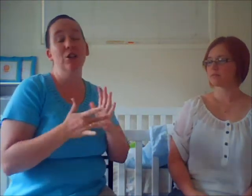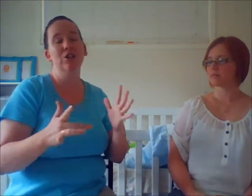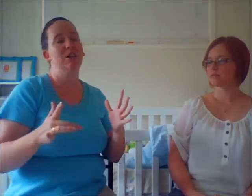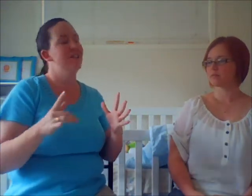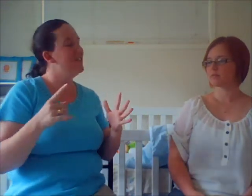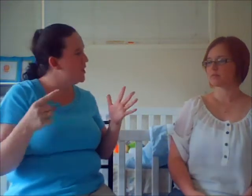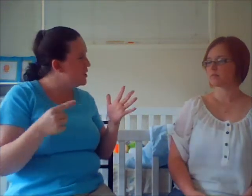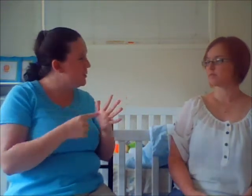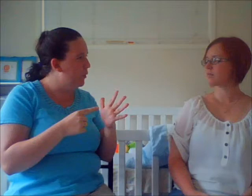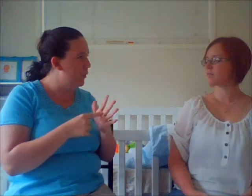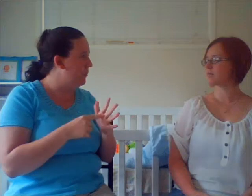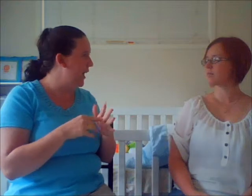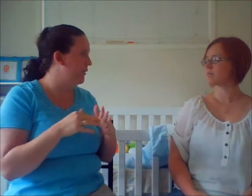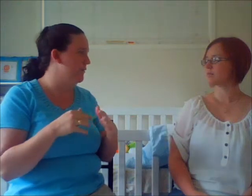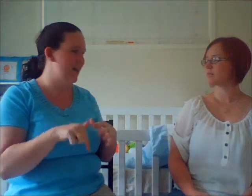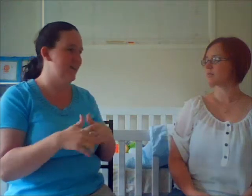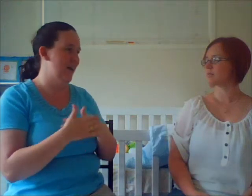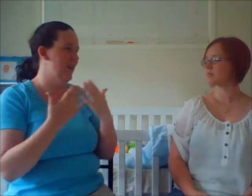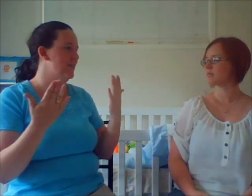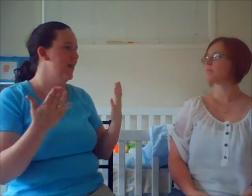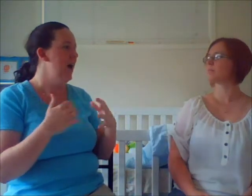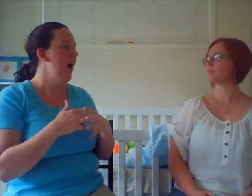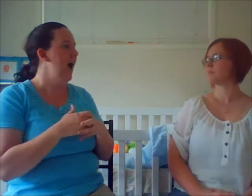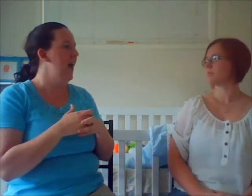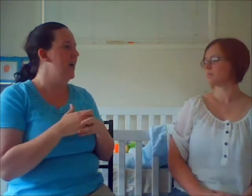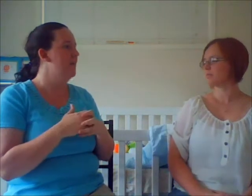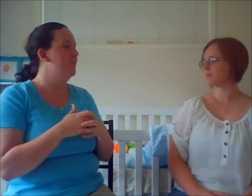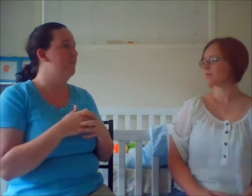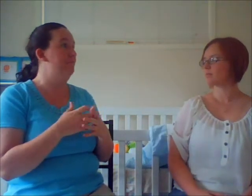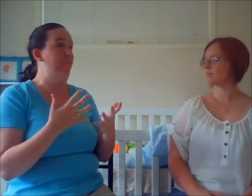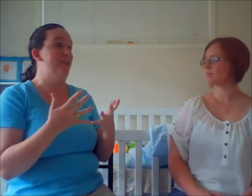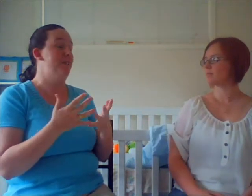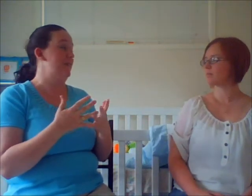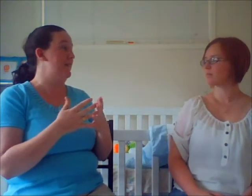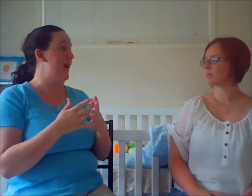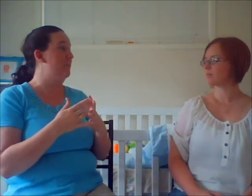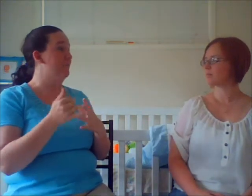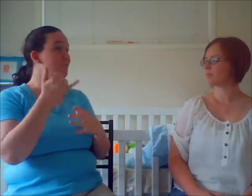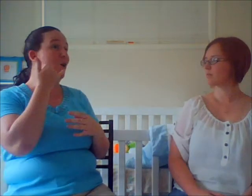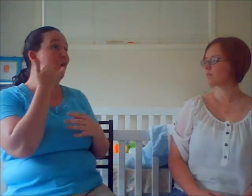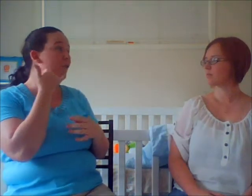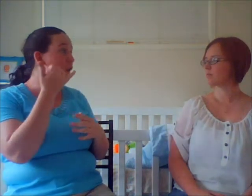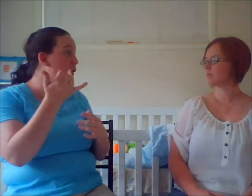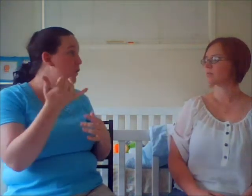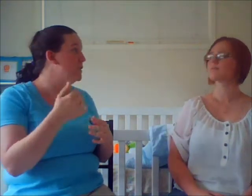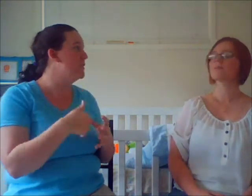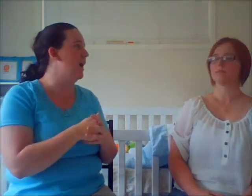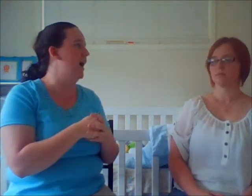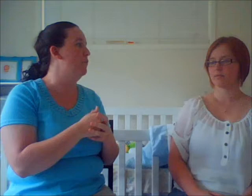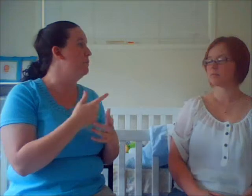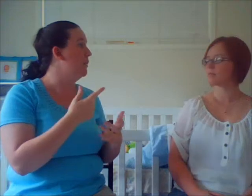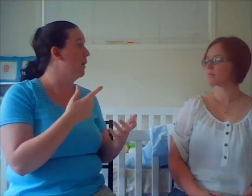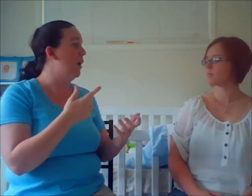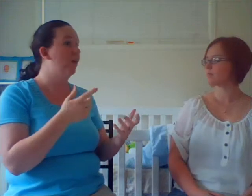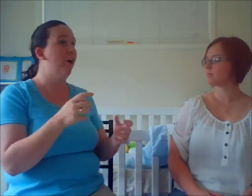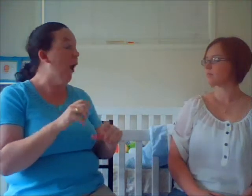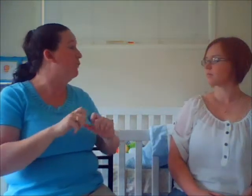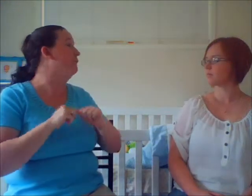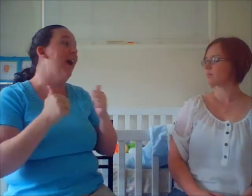Technology is such an important part of these days. And for instance, mobile phones, great